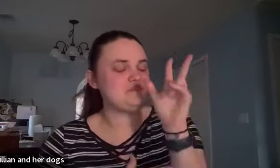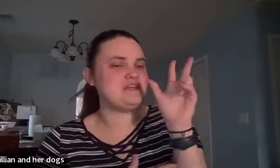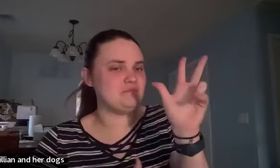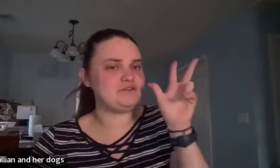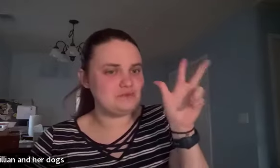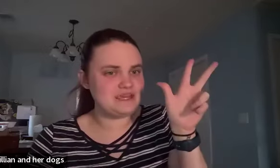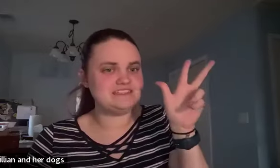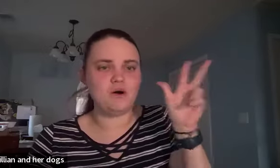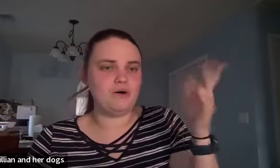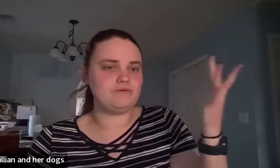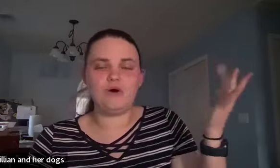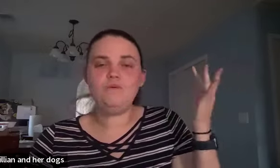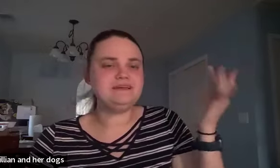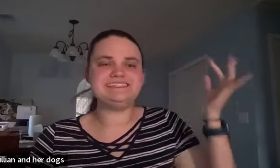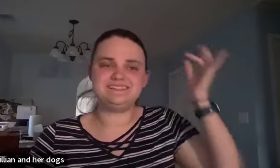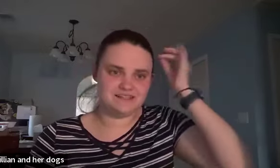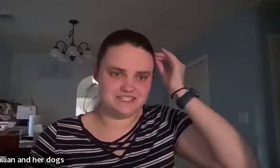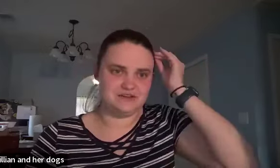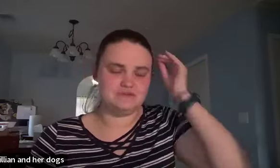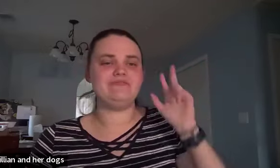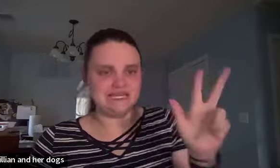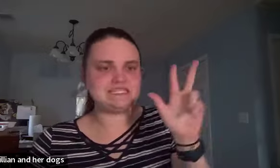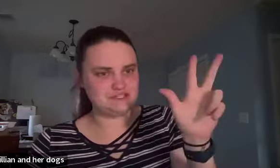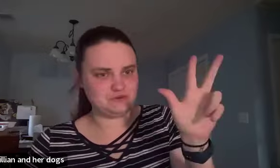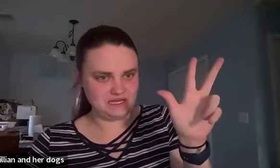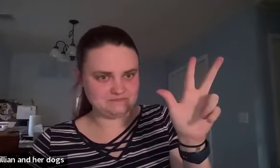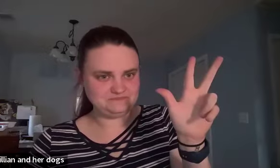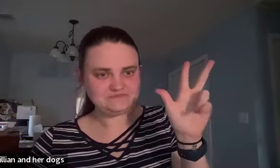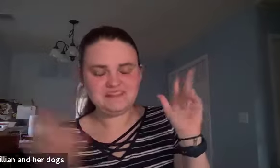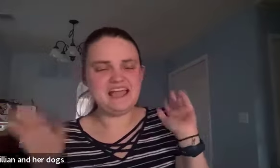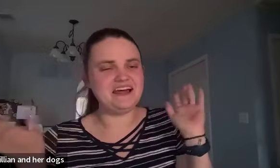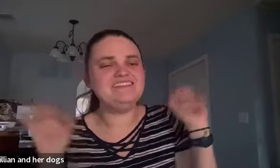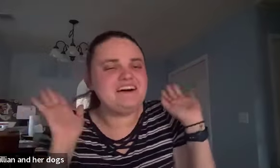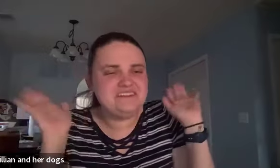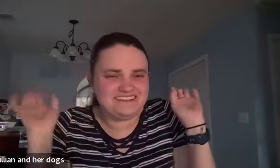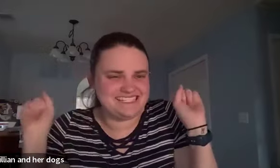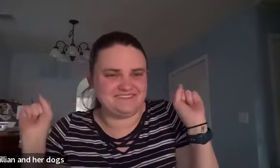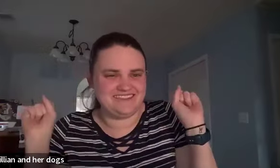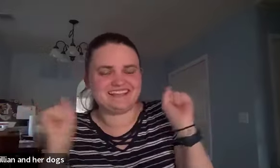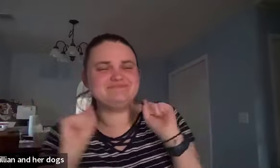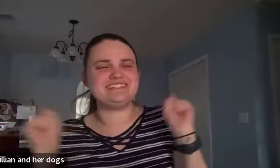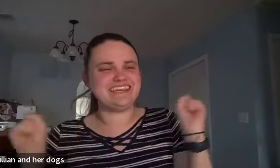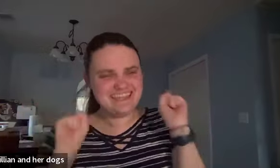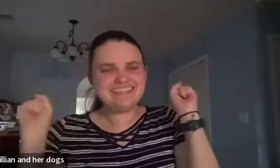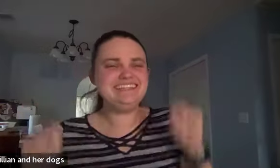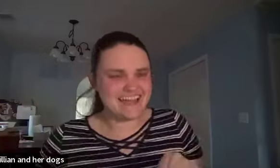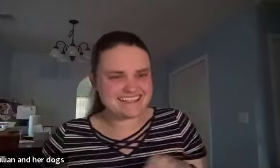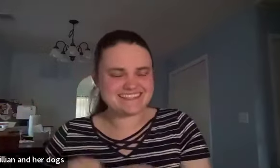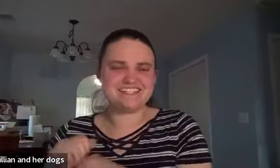where the number 3 has always stuck to you that this is 3. And I love hearing stuff like that because I'm just like, yes, that